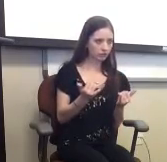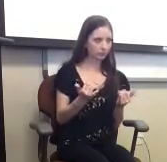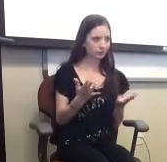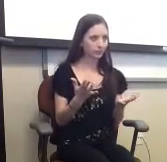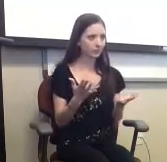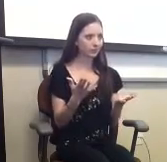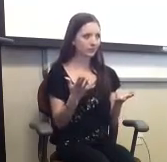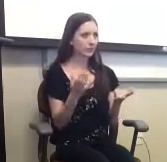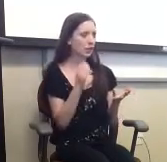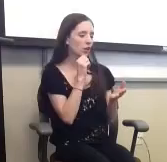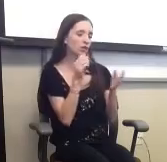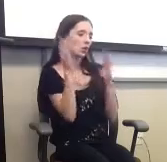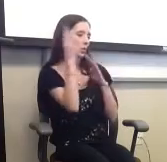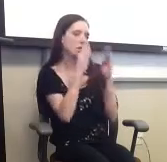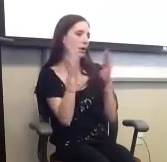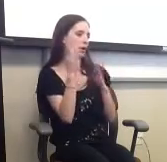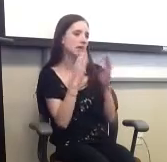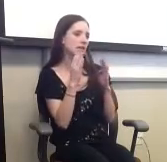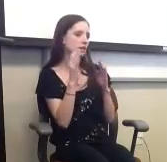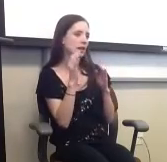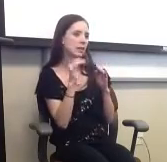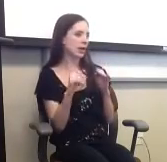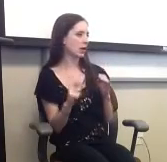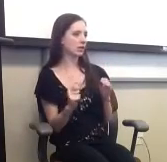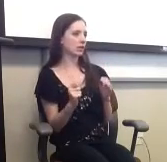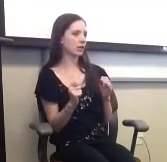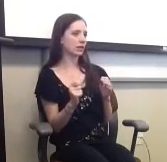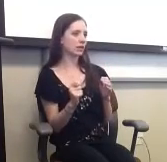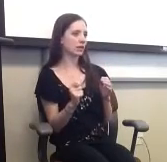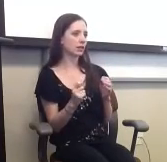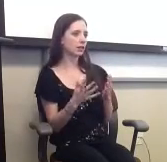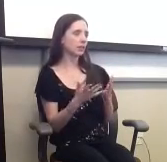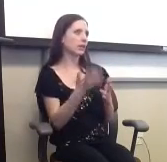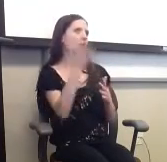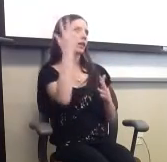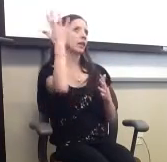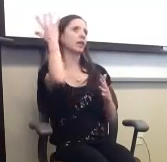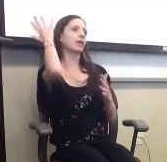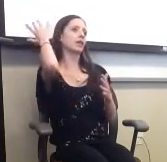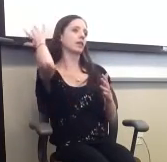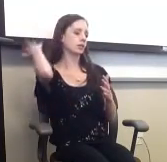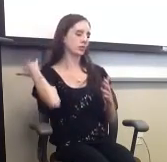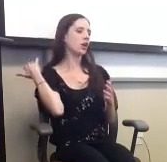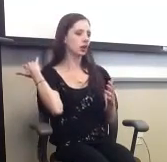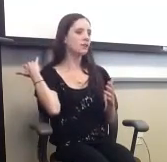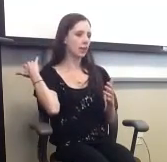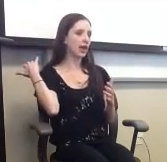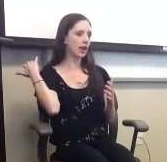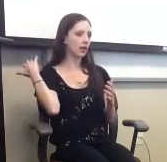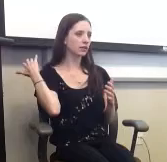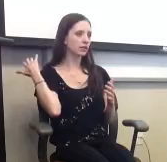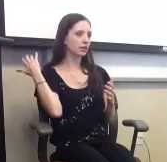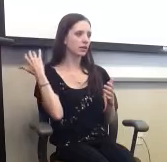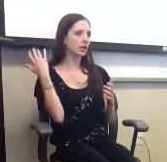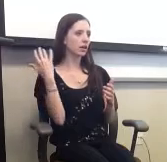they're going to be far enough back. Because if anyone ever asks about it, we'd say, yeah, we were operating under wrong information. Once we found out, we changed